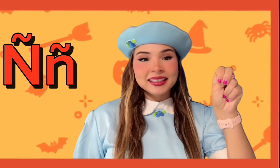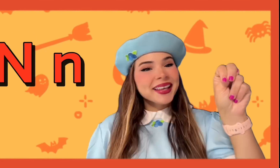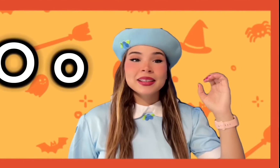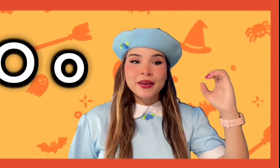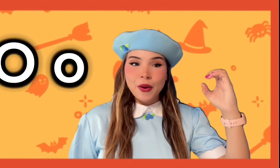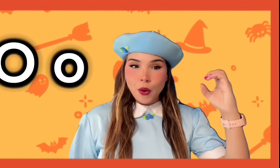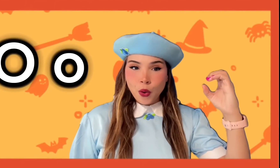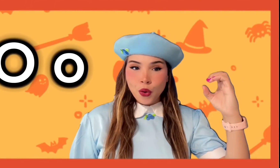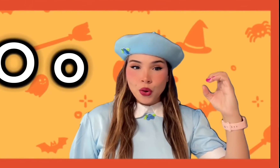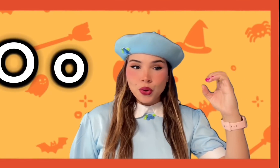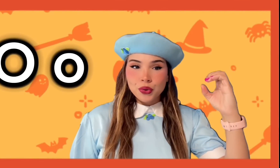O,